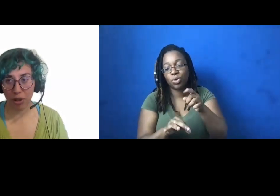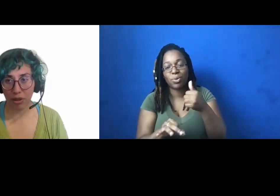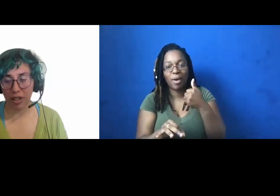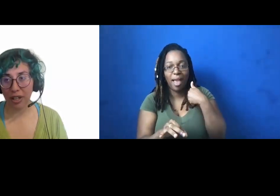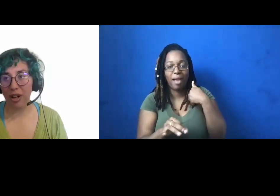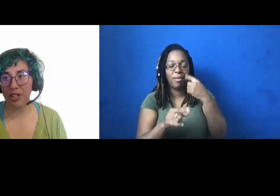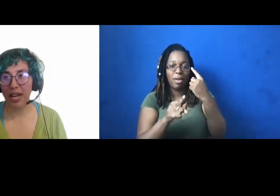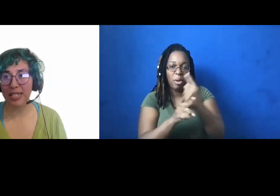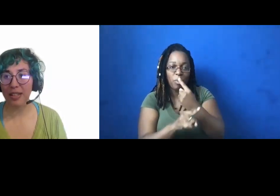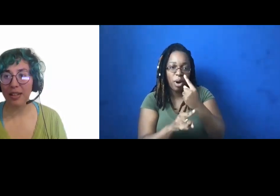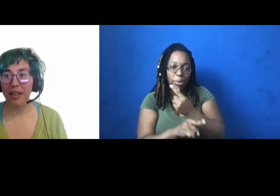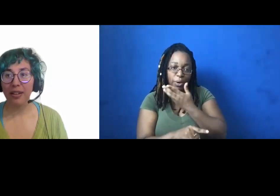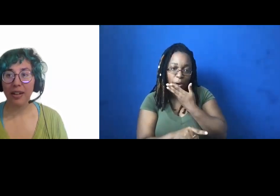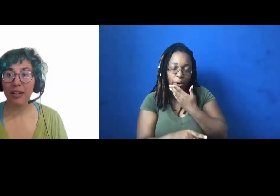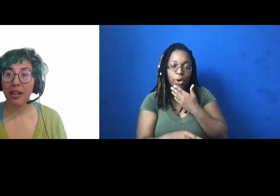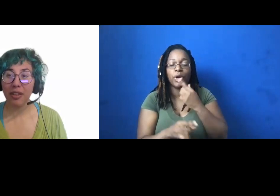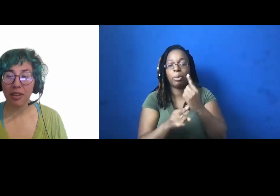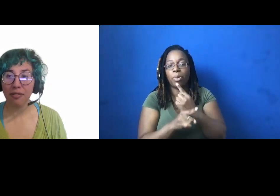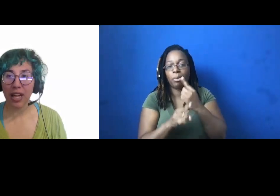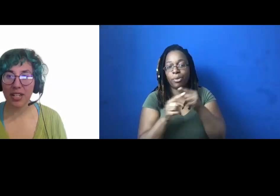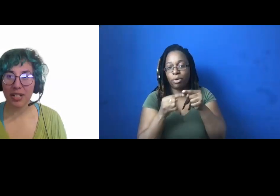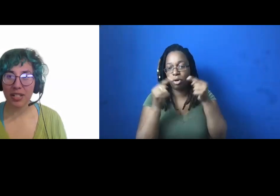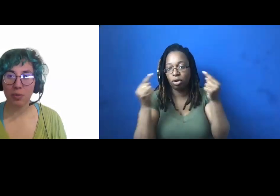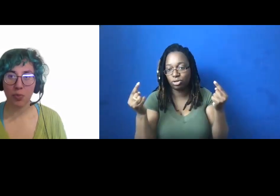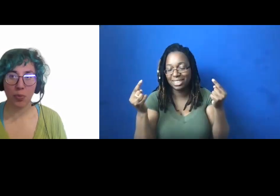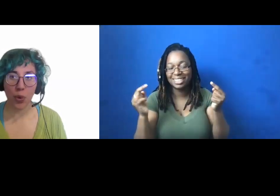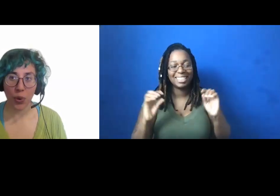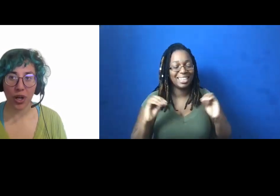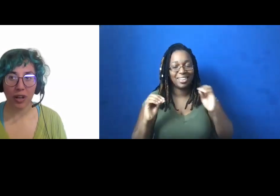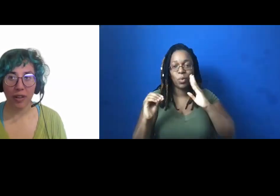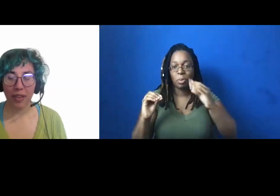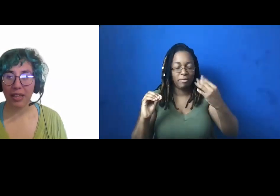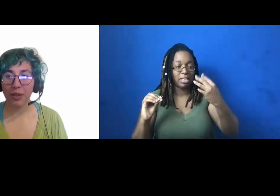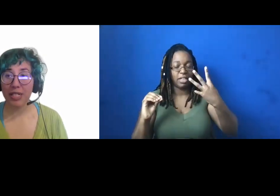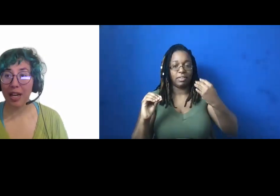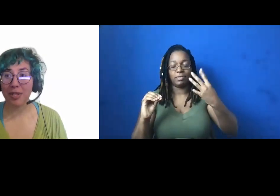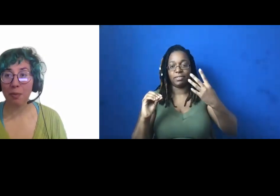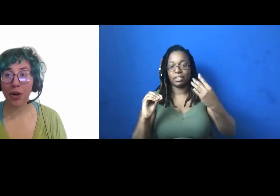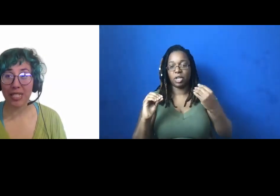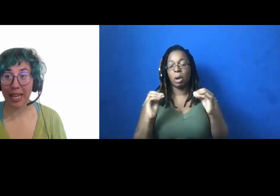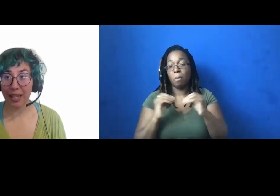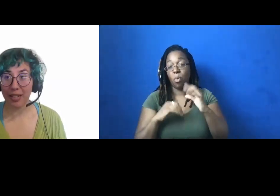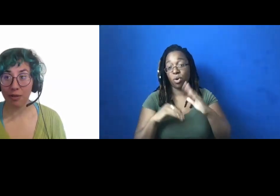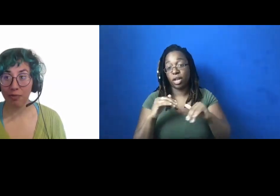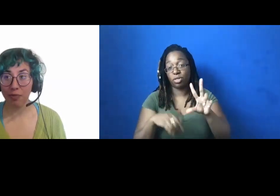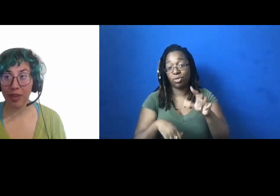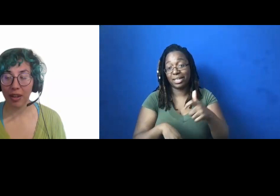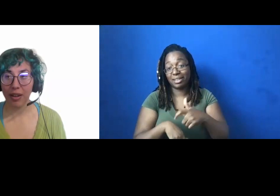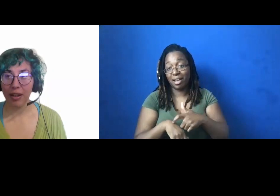proper color and contrast, that nothing flashes more than 3 times per